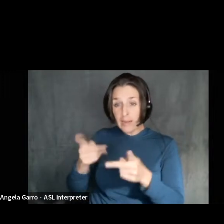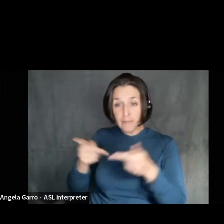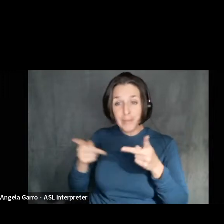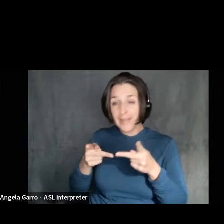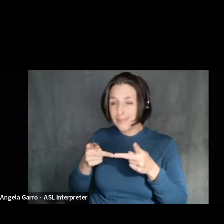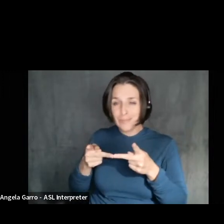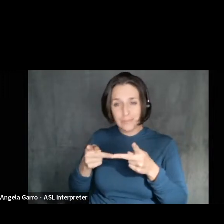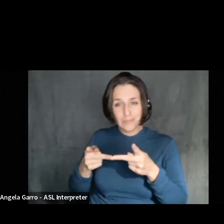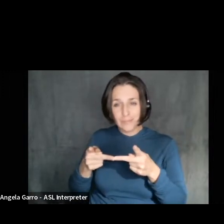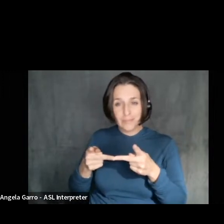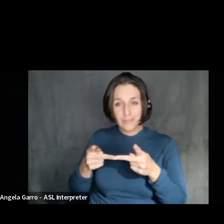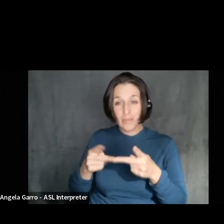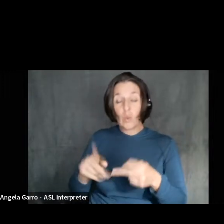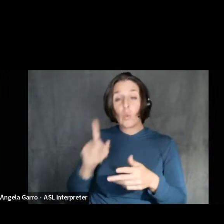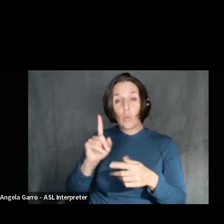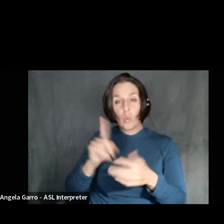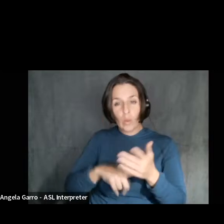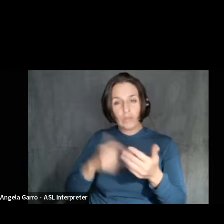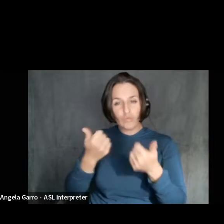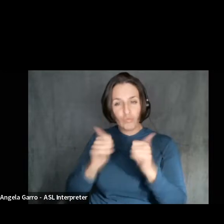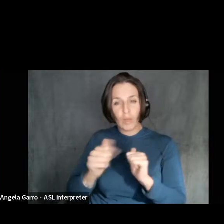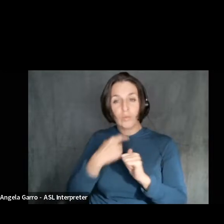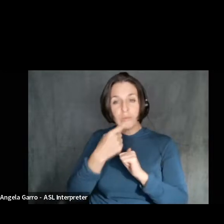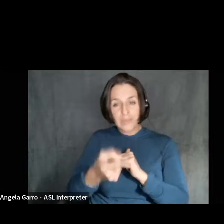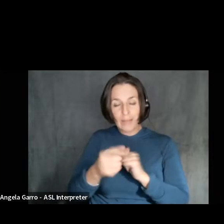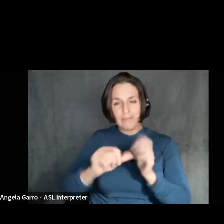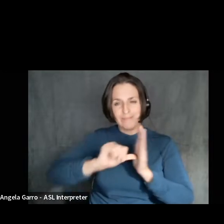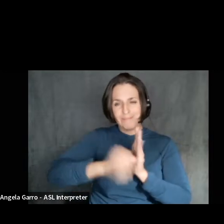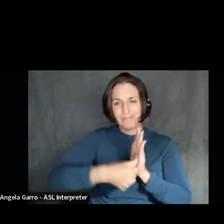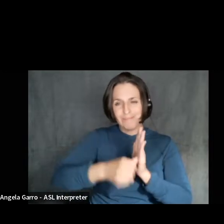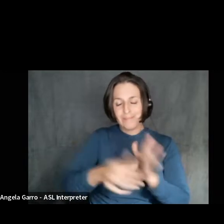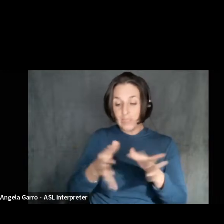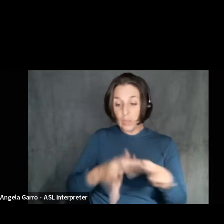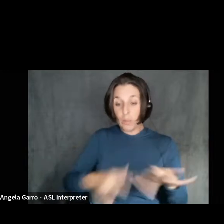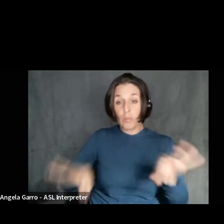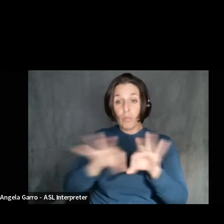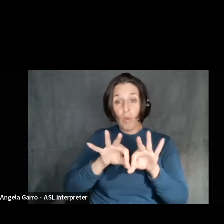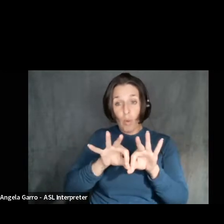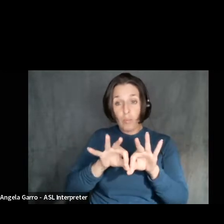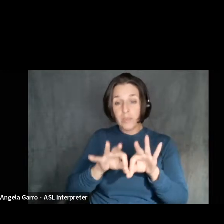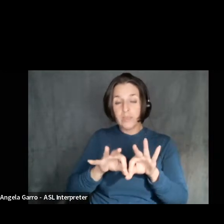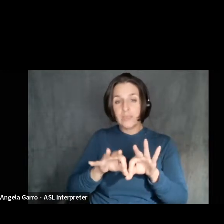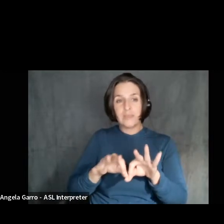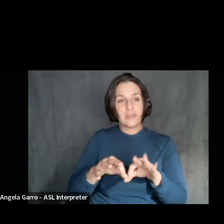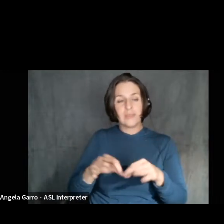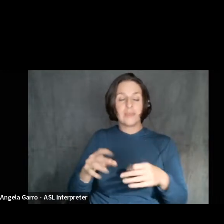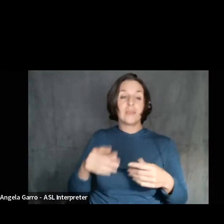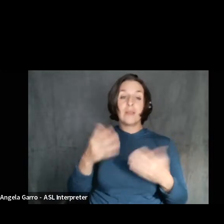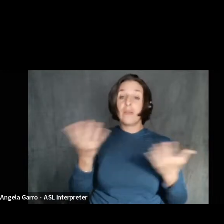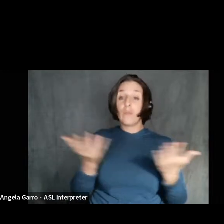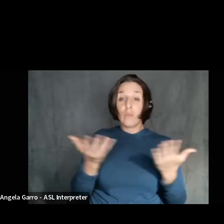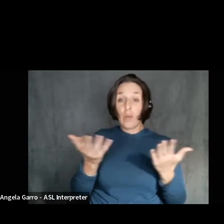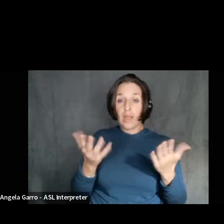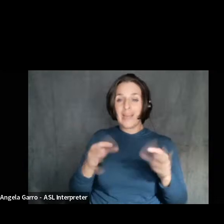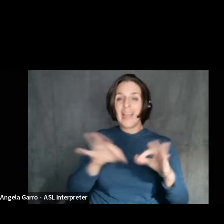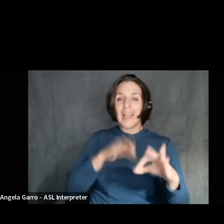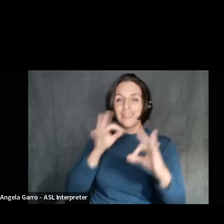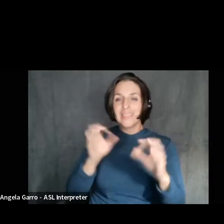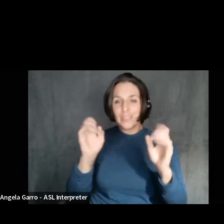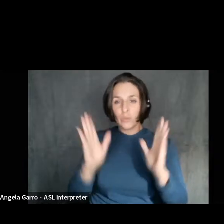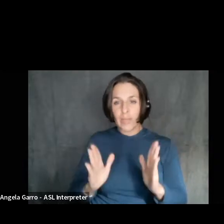to do in his definition was to emphasize the importance, yea, the indispensability of an excellent